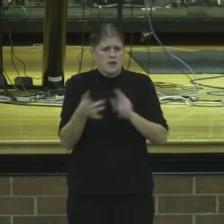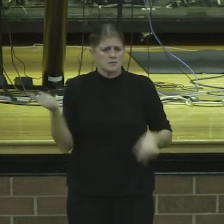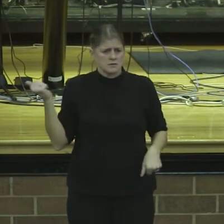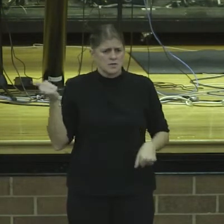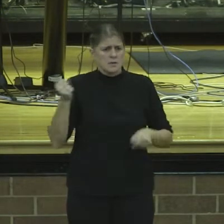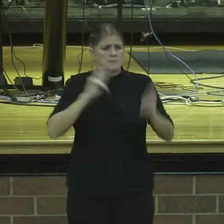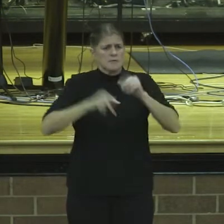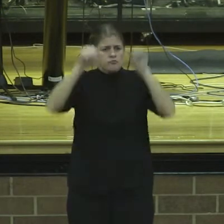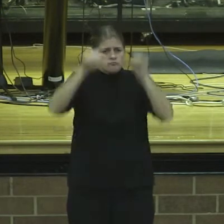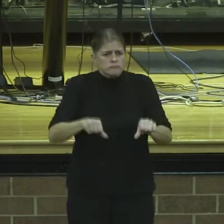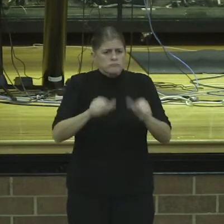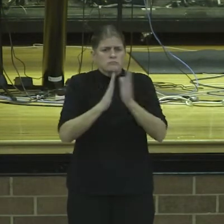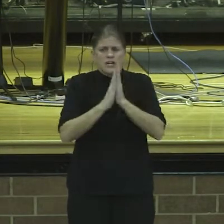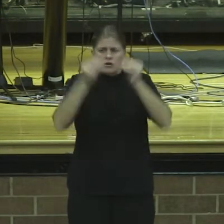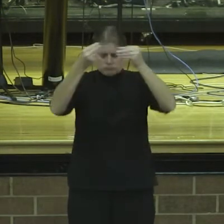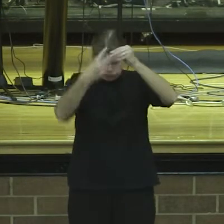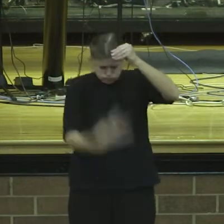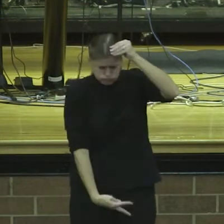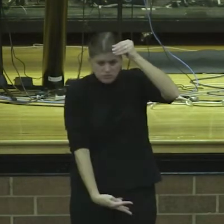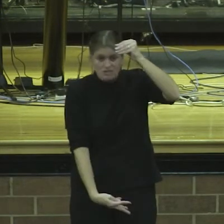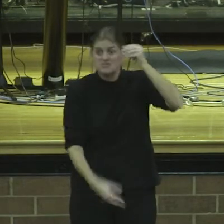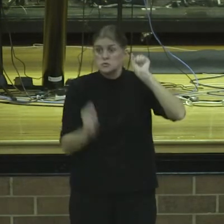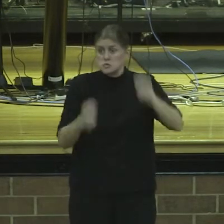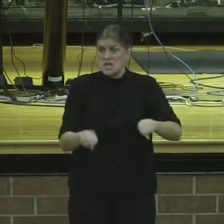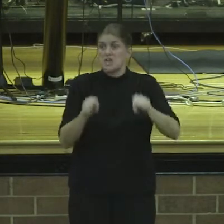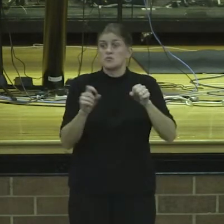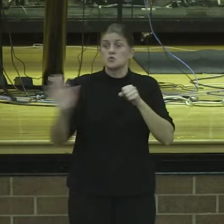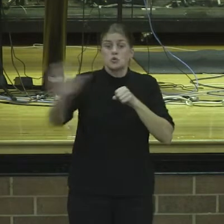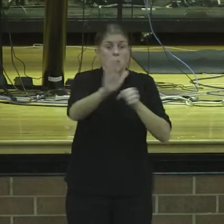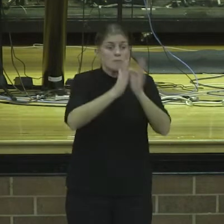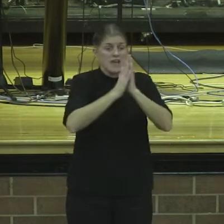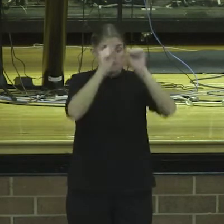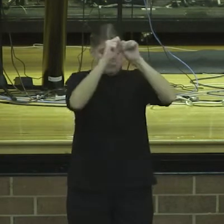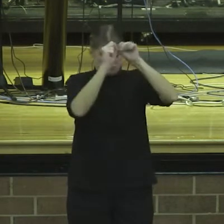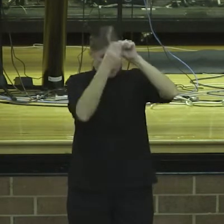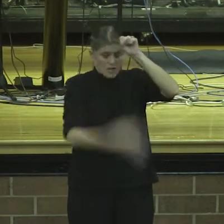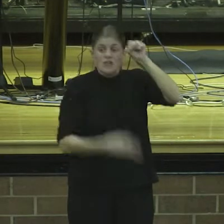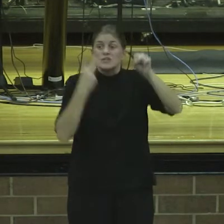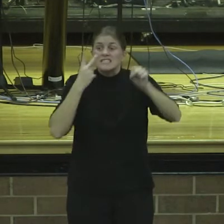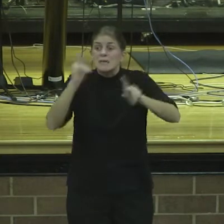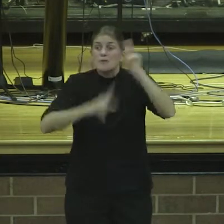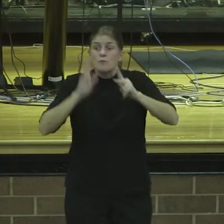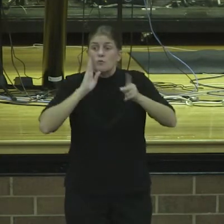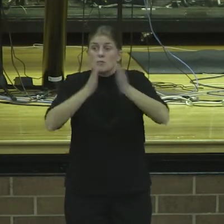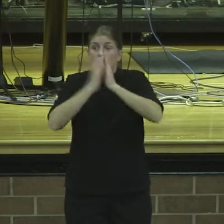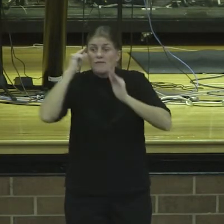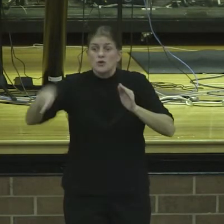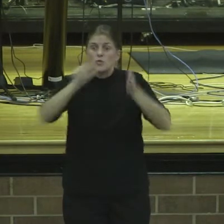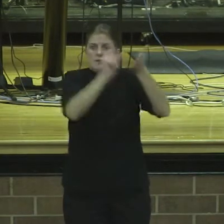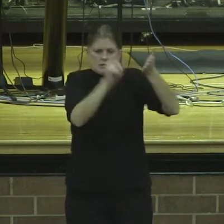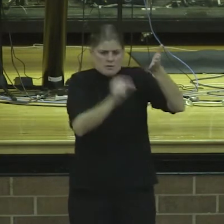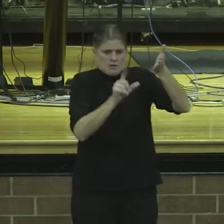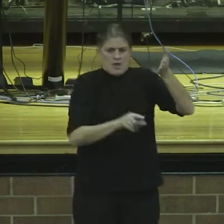where you can go and get to that. On it, you can post a prayer you have, and people will pray. They'll click, and literally you can see the numbers rise of people praying for